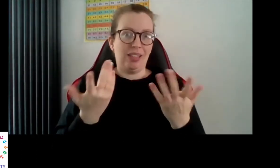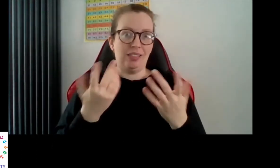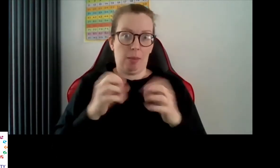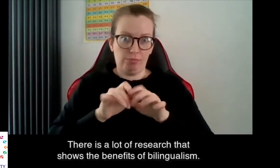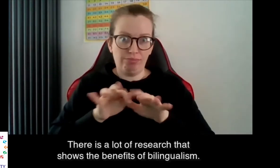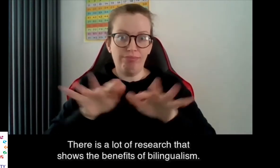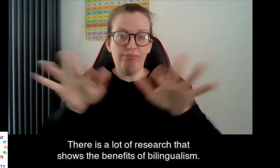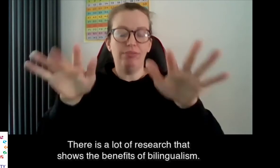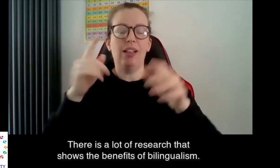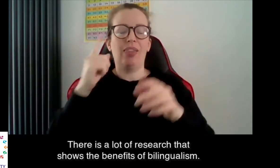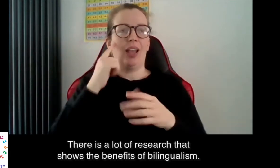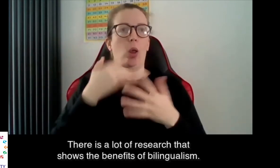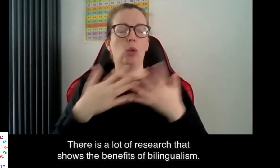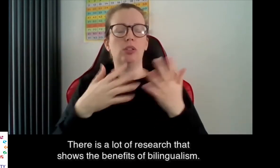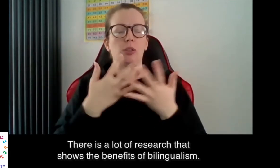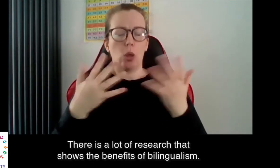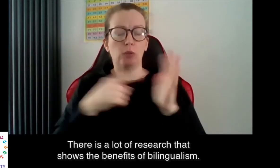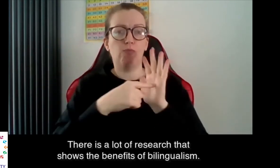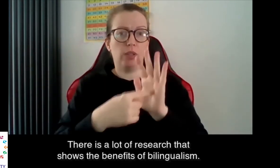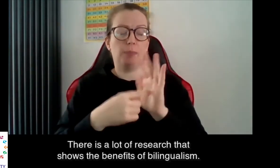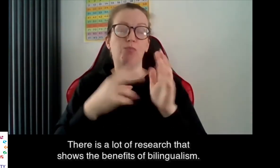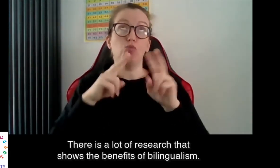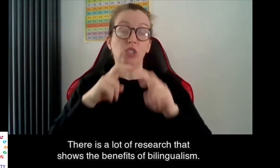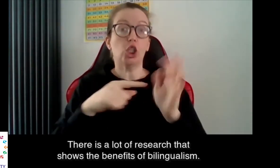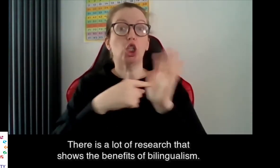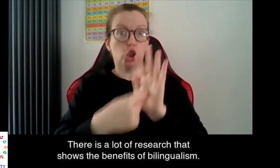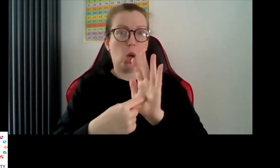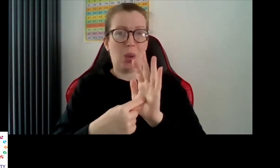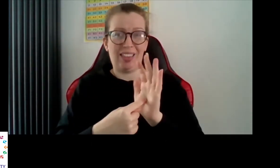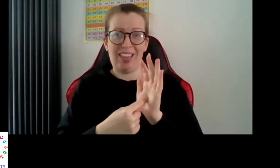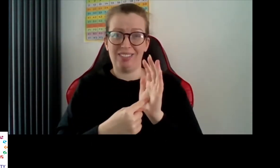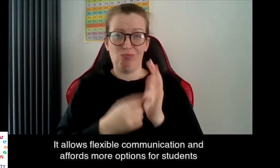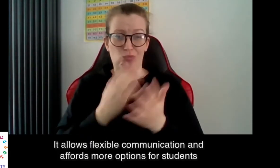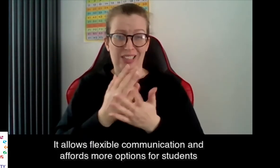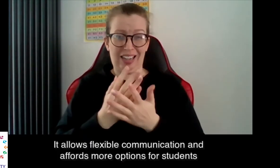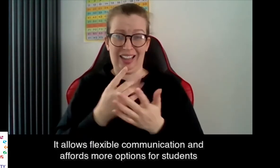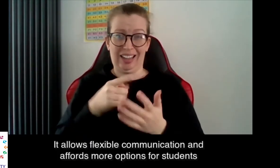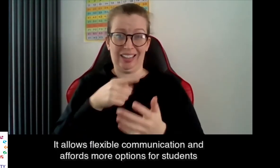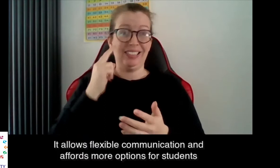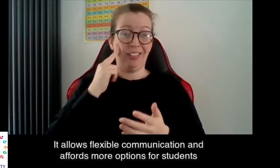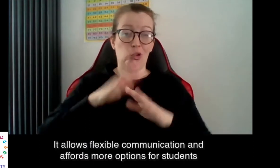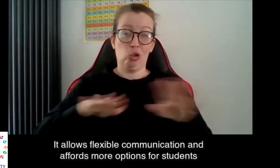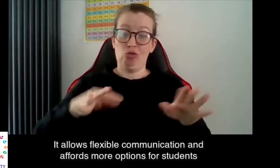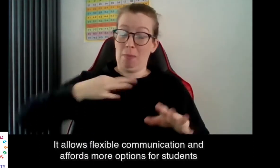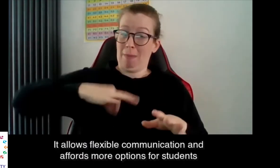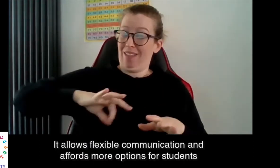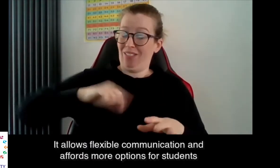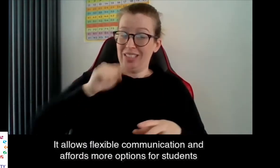There is a lot of research that shows the benefits of bilingualism. It allows flexible communication and affords